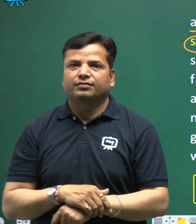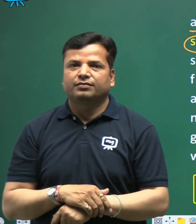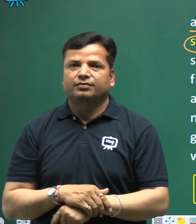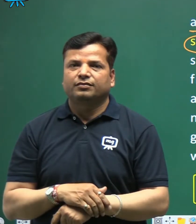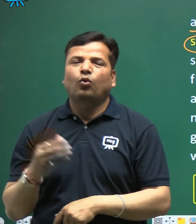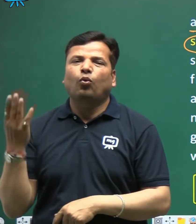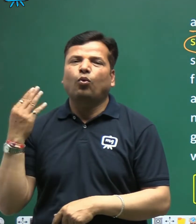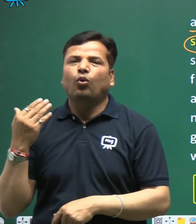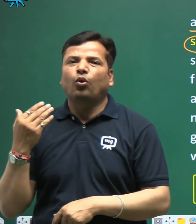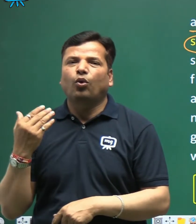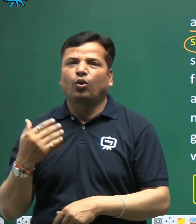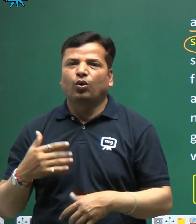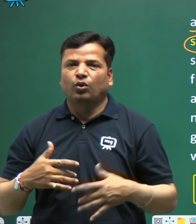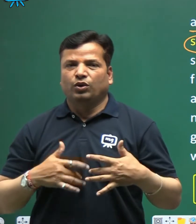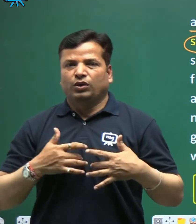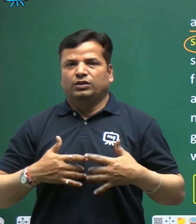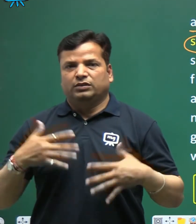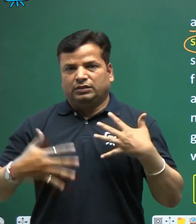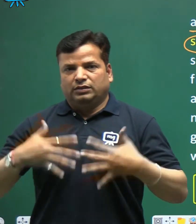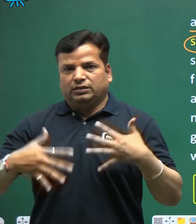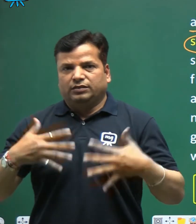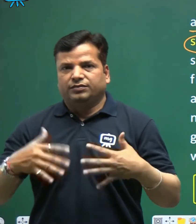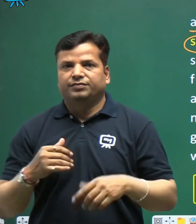was suffering